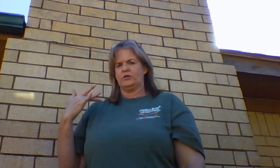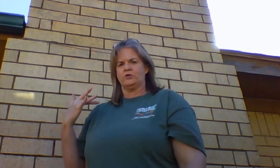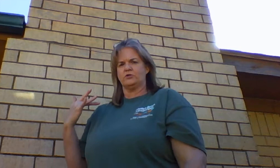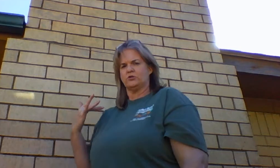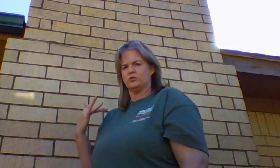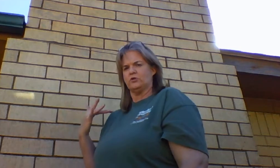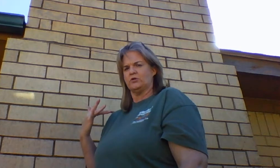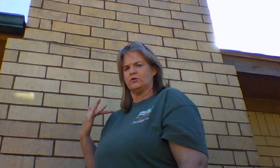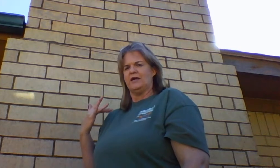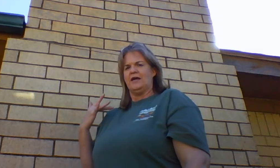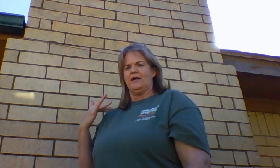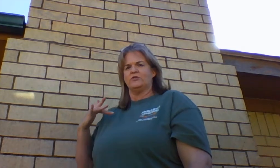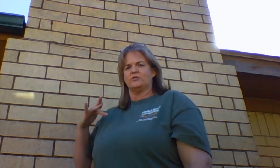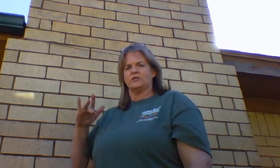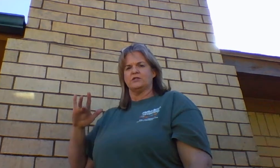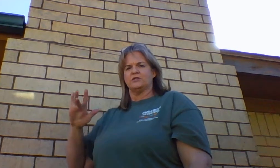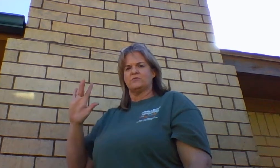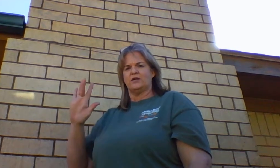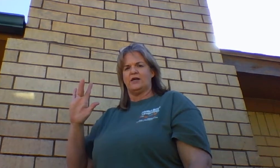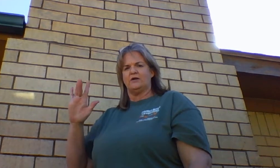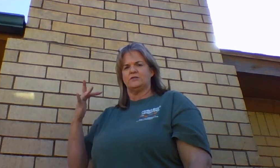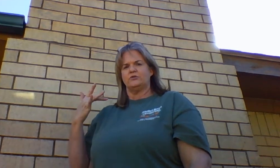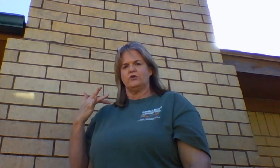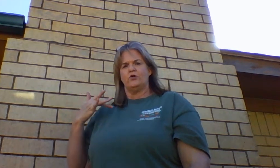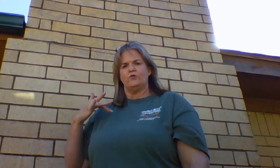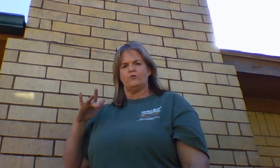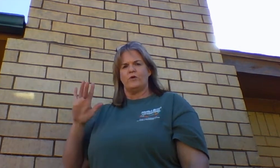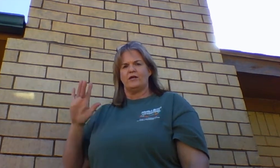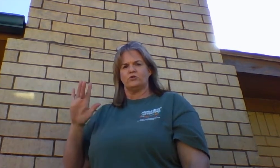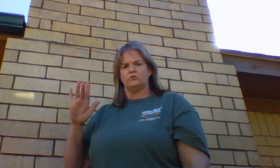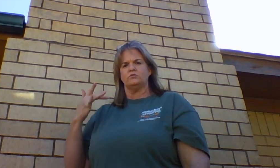to your shoulder, and you're just going to swing it out. Fragile.